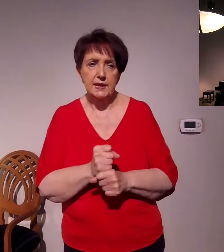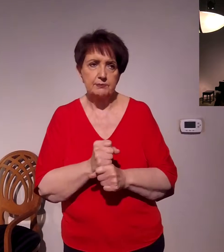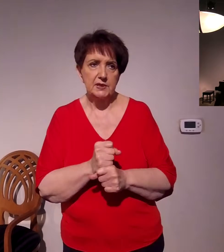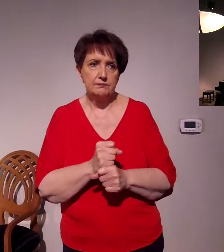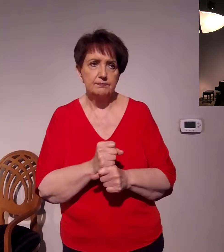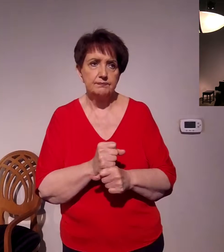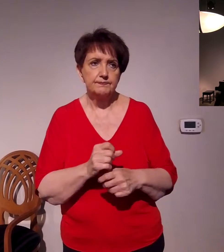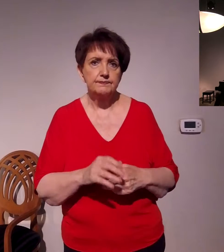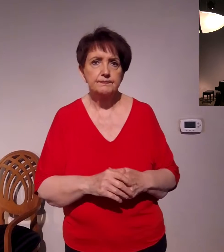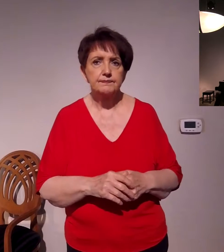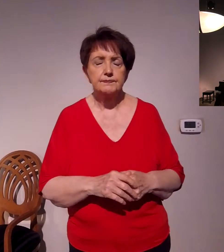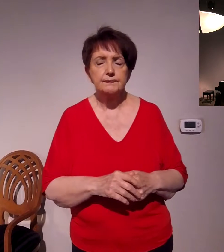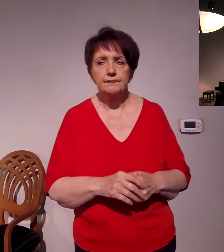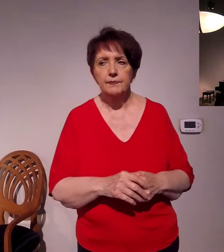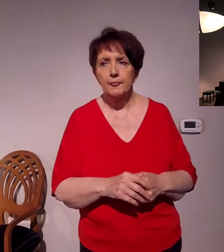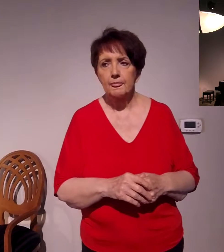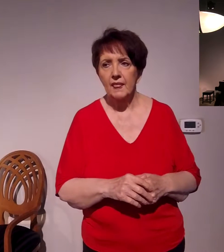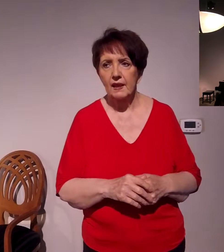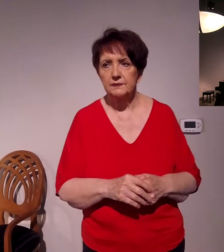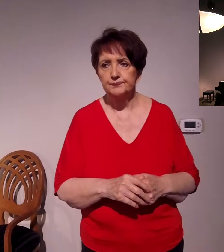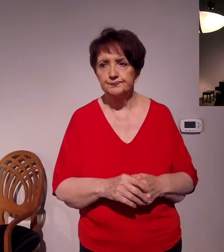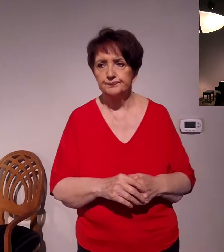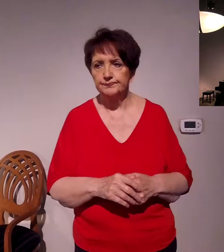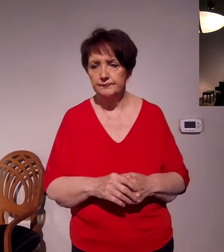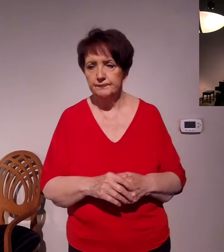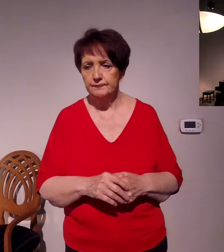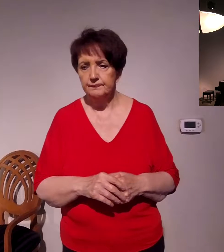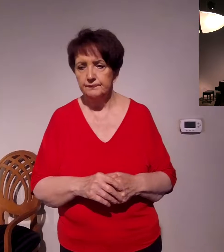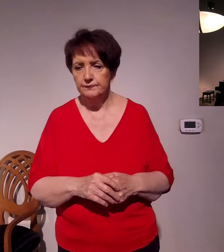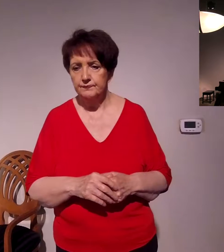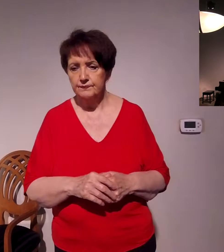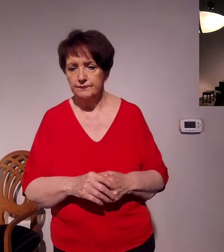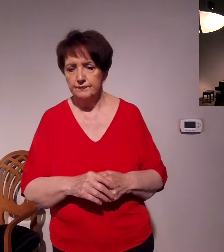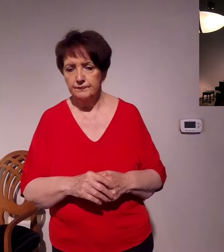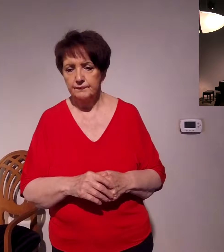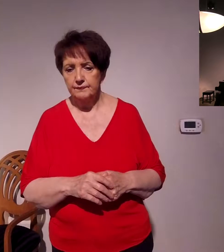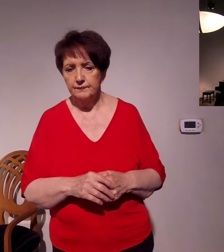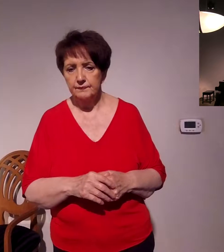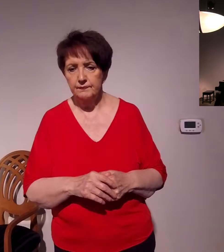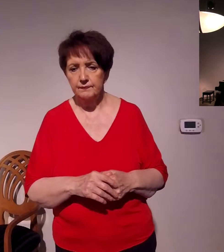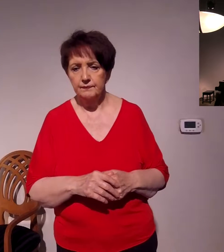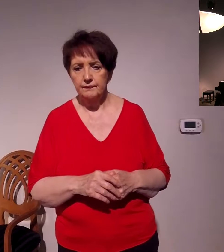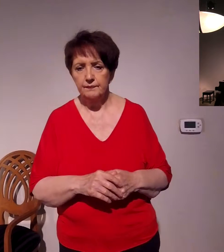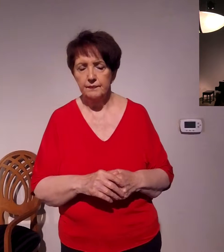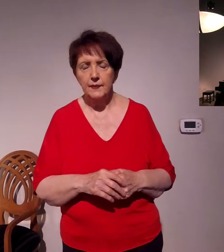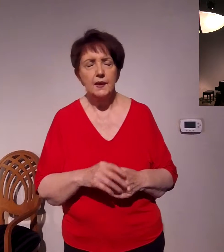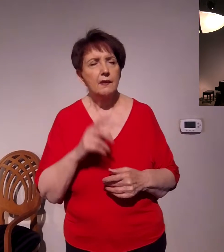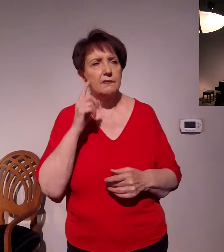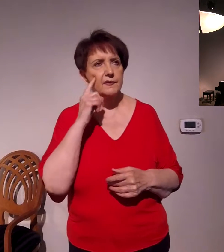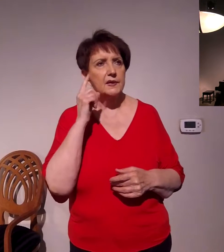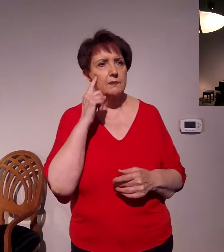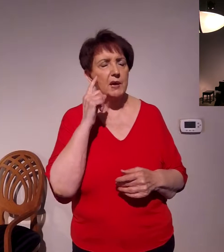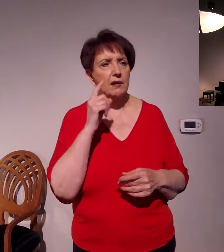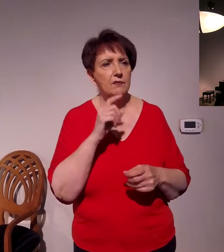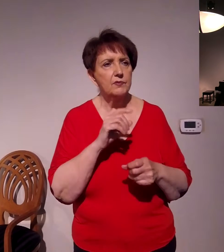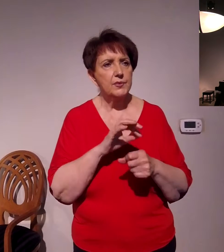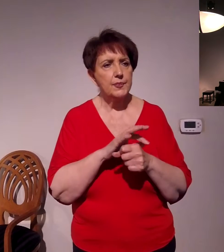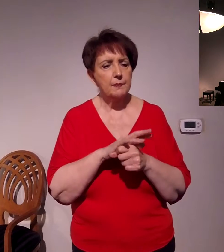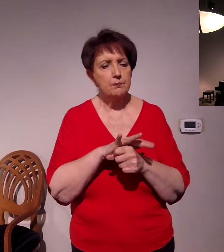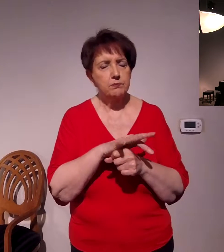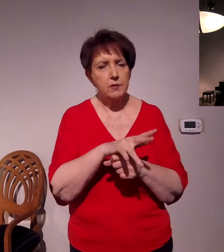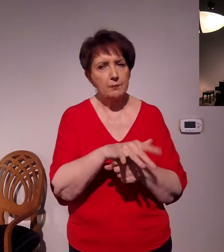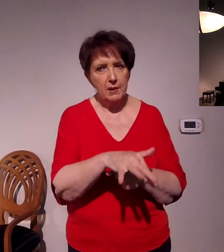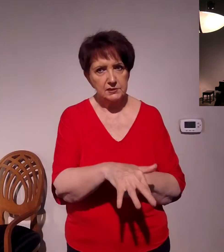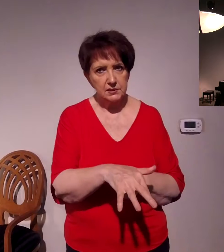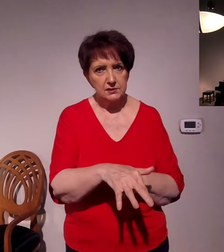The outpouring, as Ernest Holmes will say, of the cosmic horn of plenty. Think of this cosmic horn of plenty